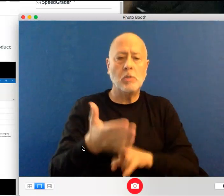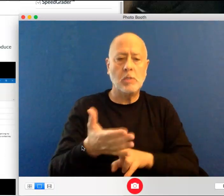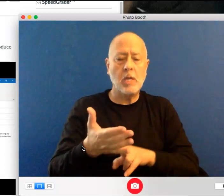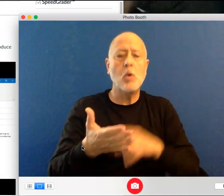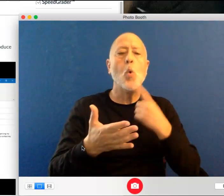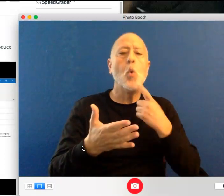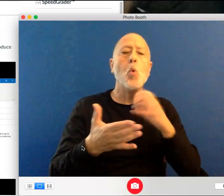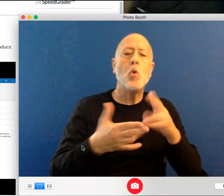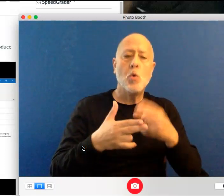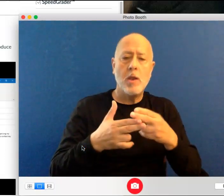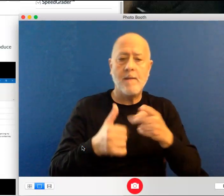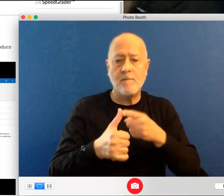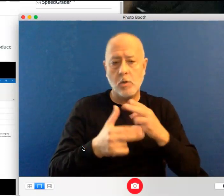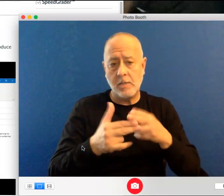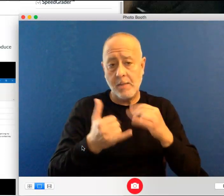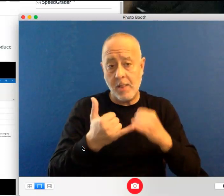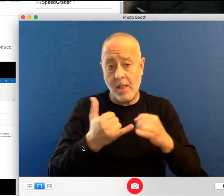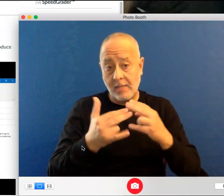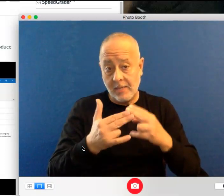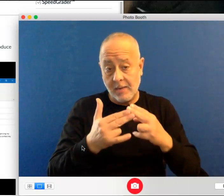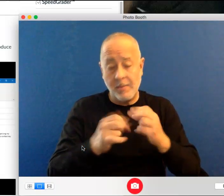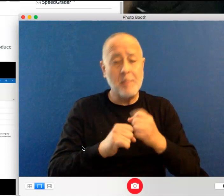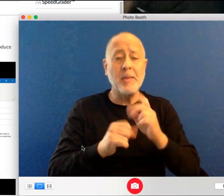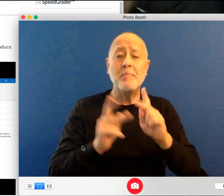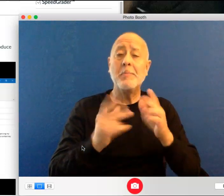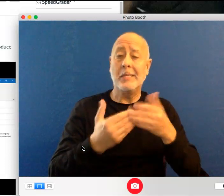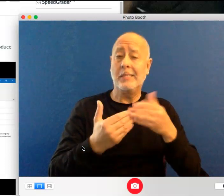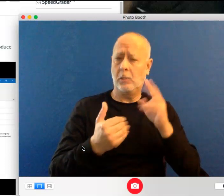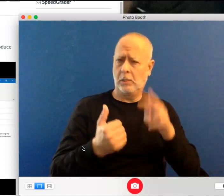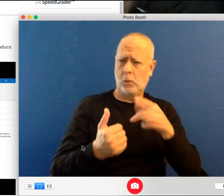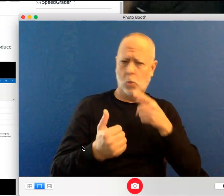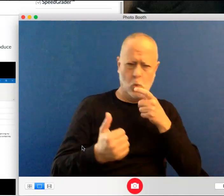your emails. Makes it a lot easier for people to see who sent this out.